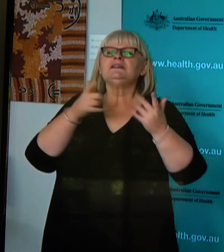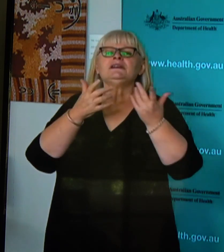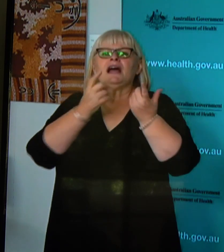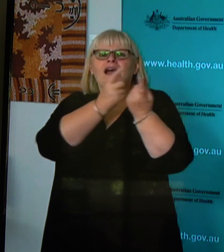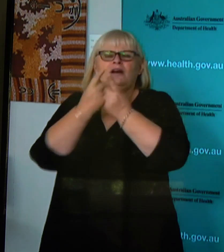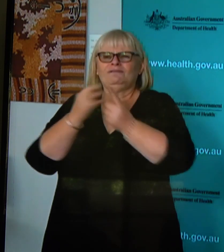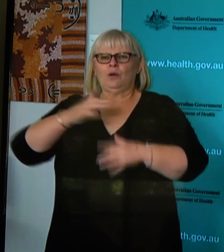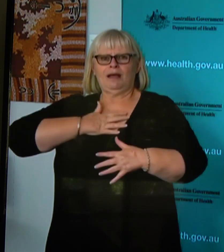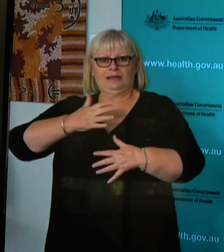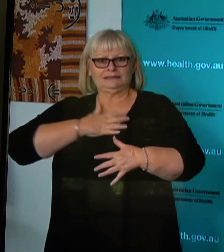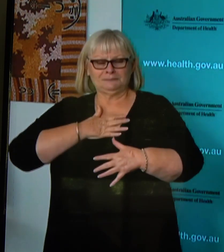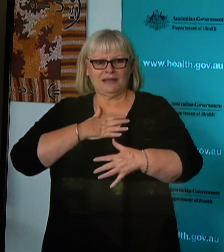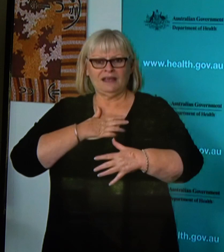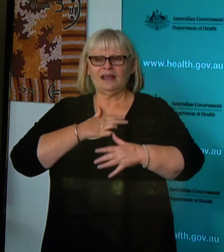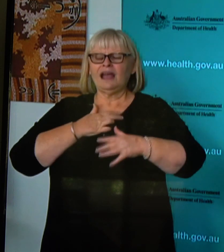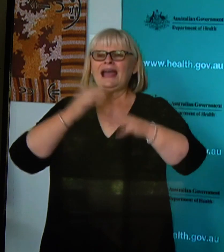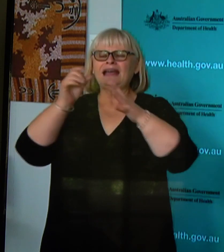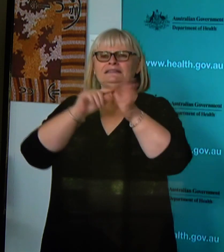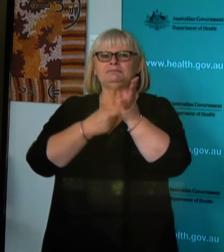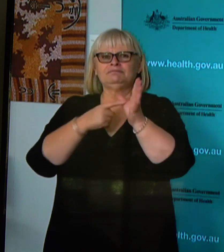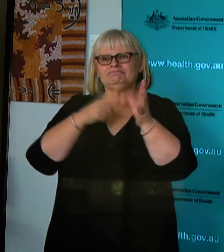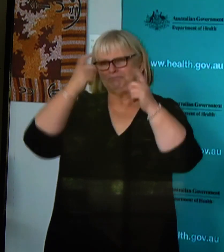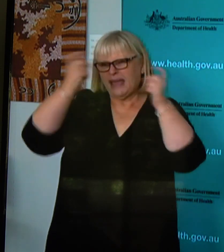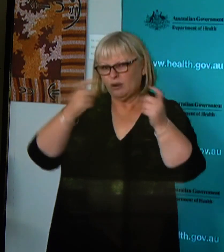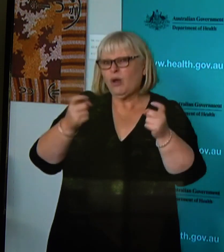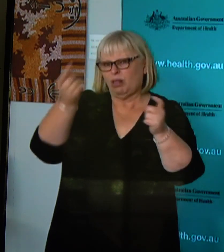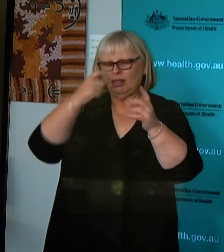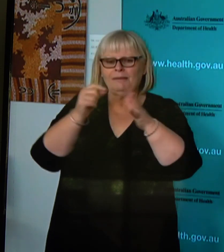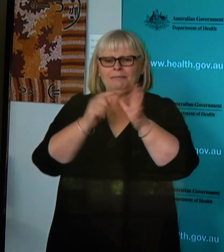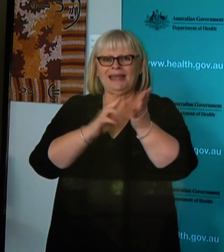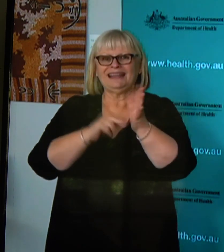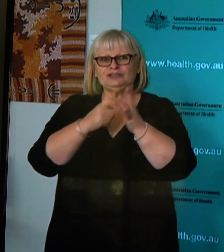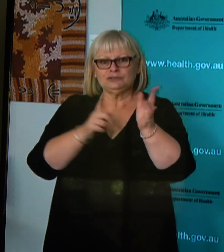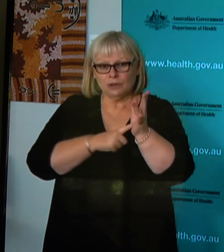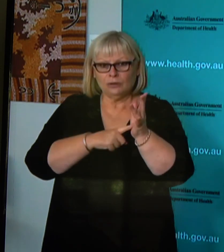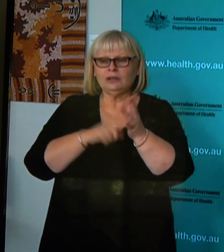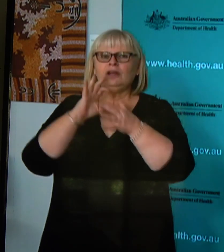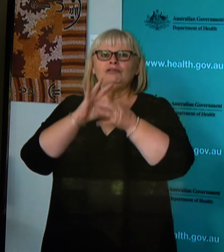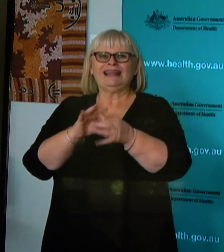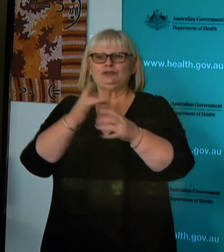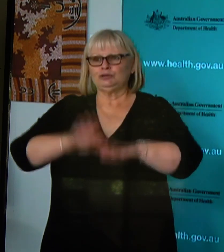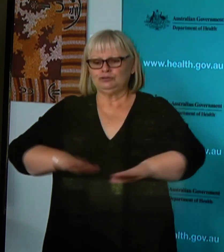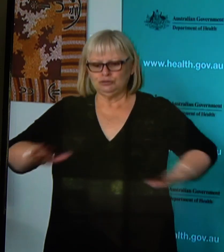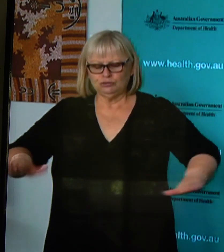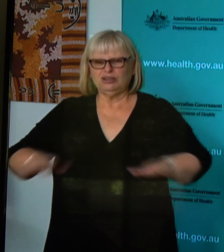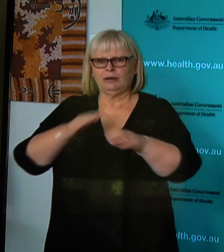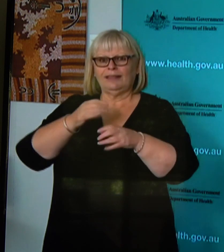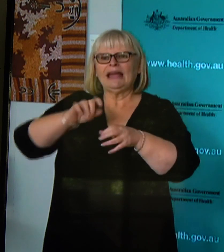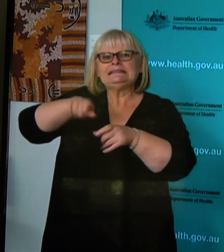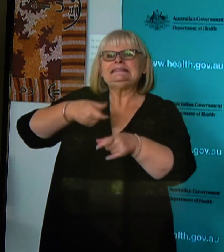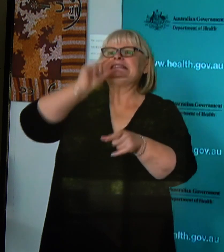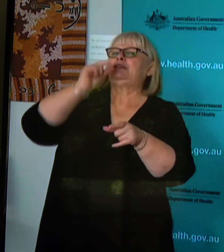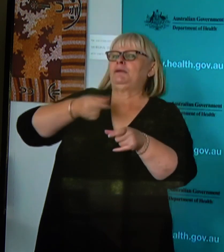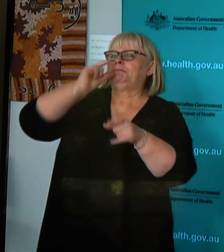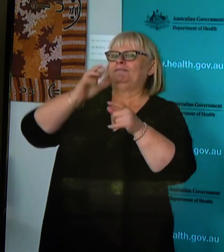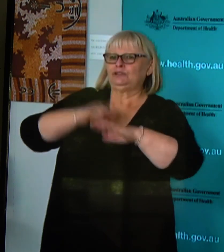puffers for asthma and paracetamol or Panadol, particularly that related to children, the syrup.